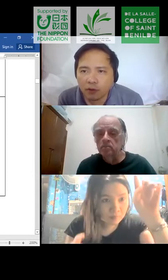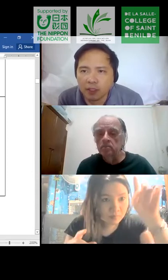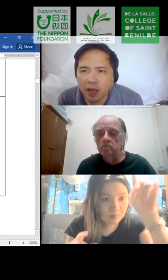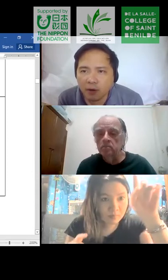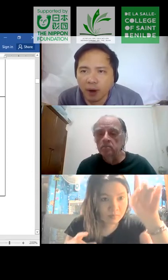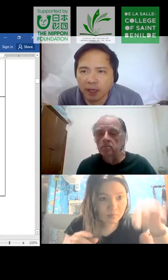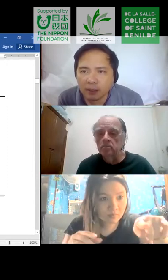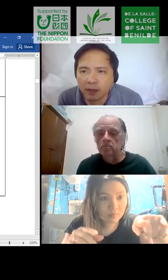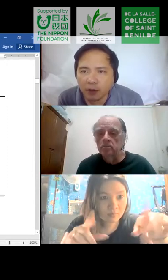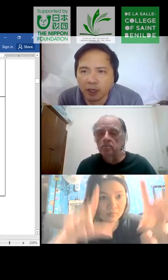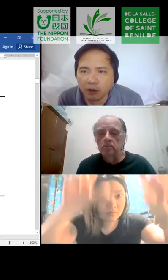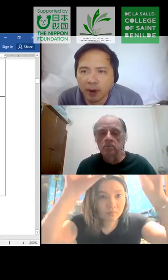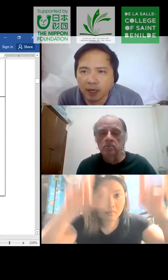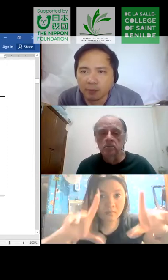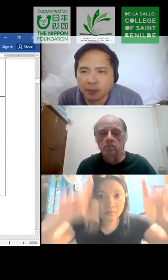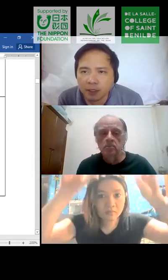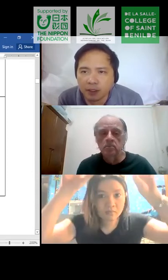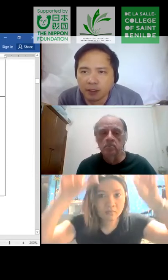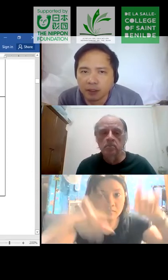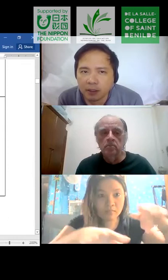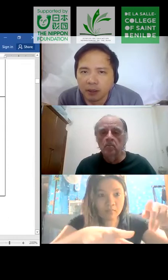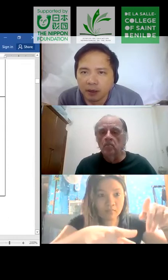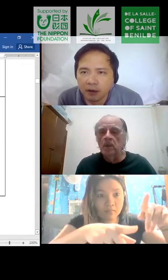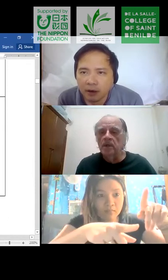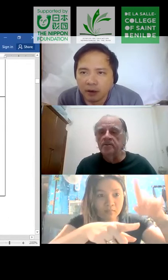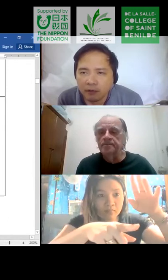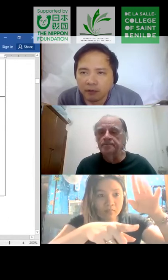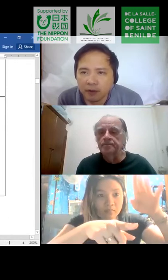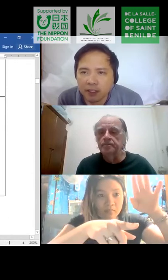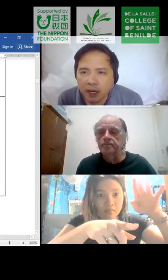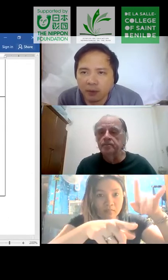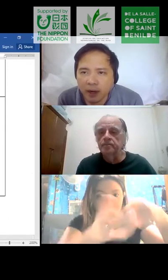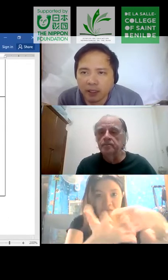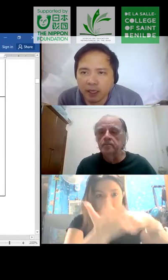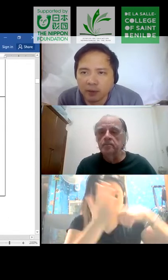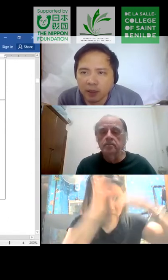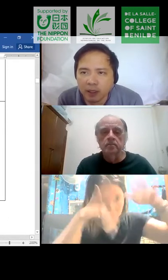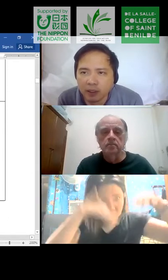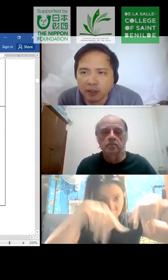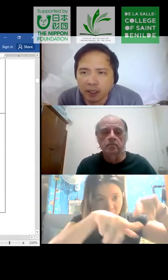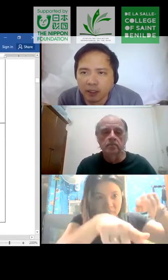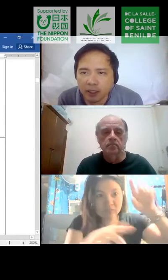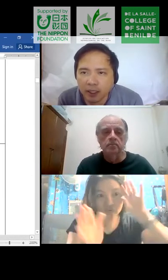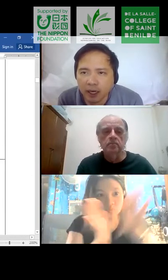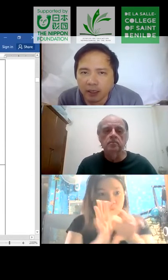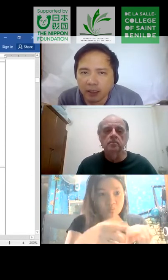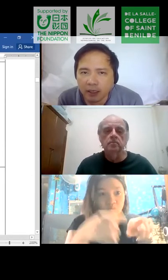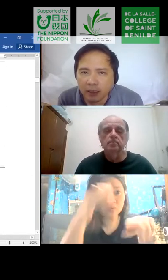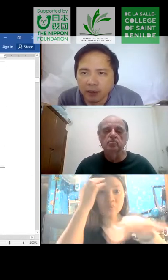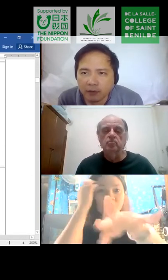So for the sign white, if we can go back up, sir. Yes. For the sign white, I just want to take a look at